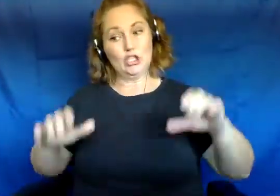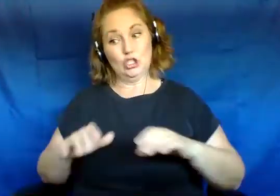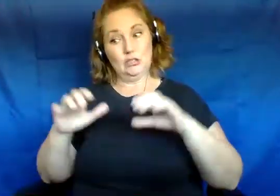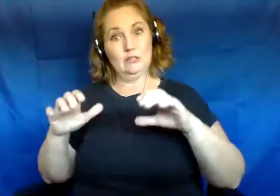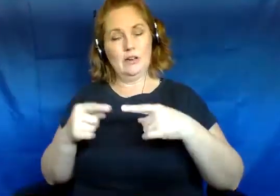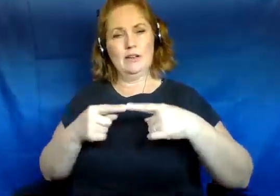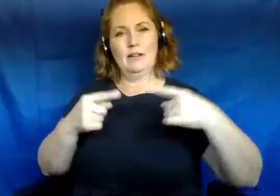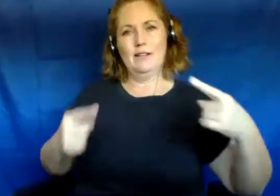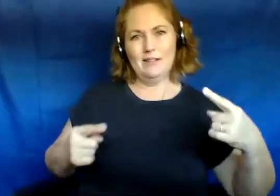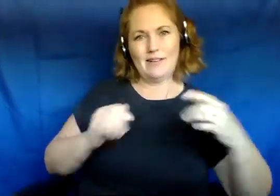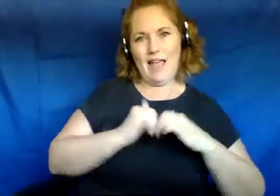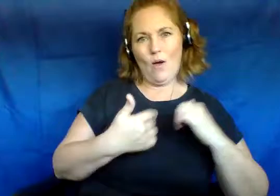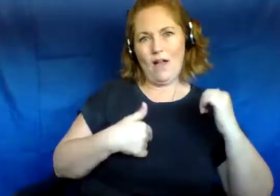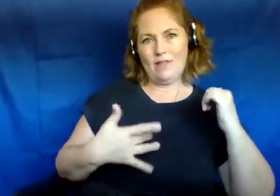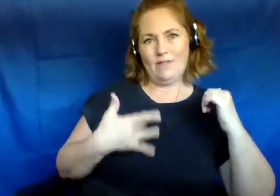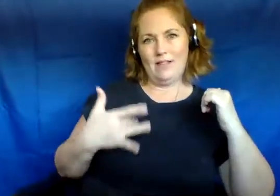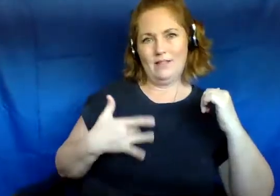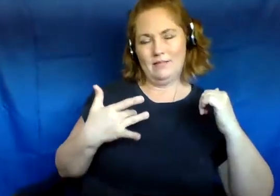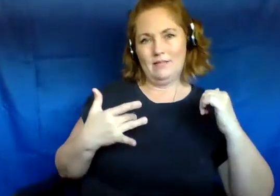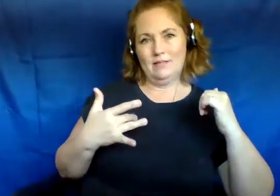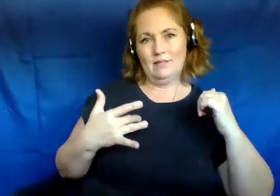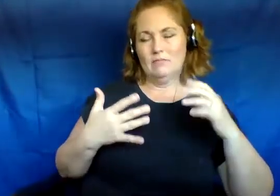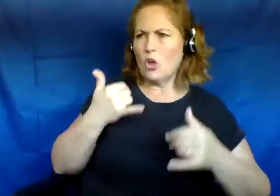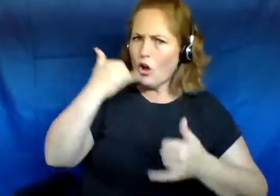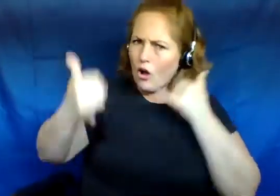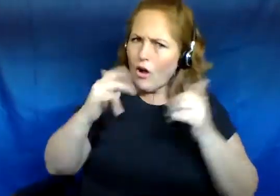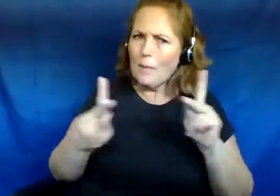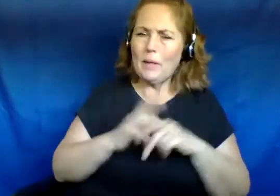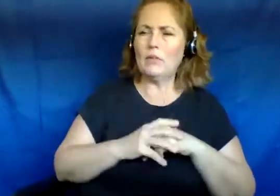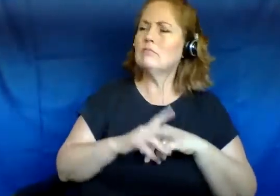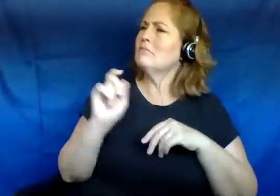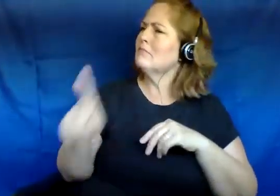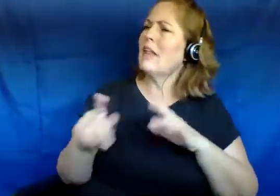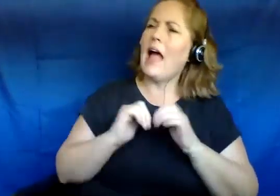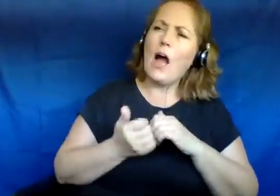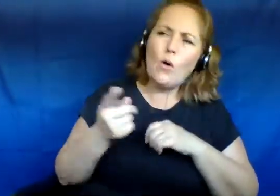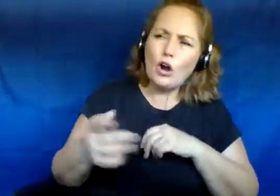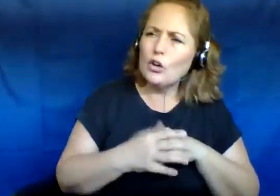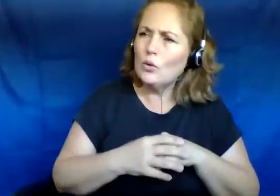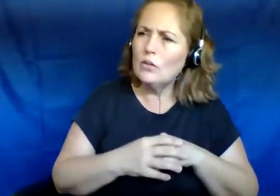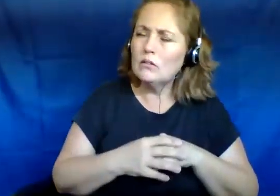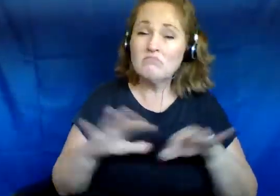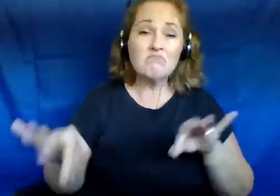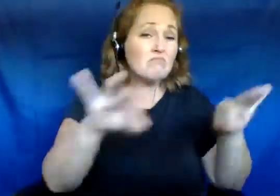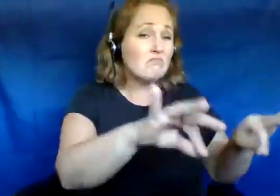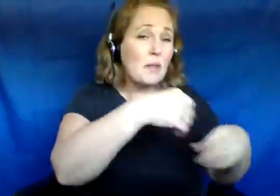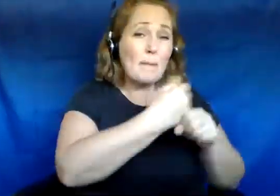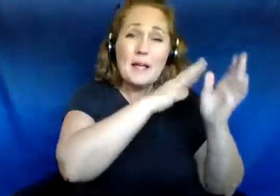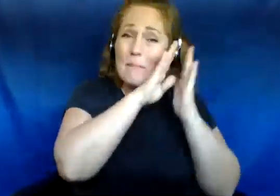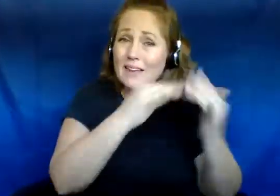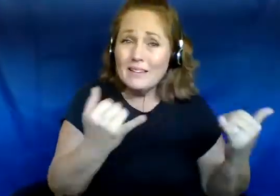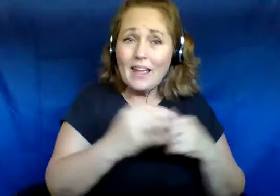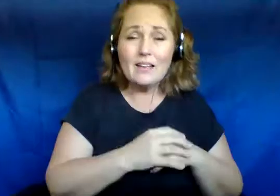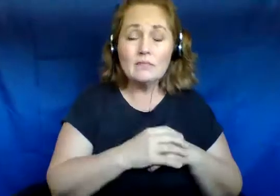to the way I feel. Calling people, asking how they are, making my bed, taking